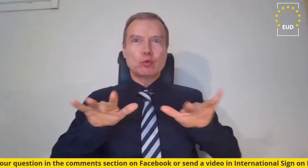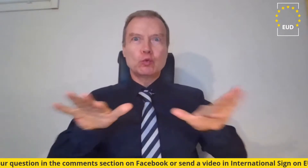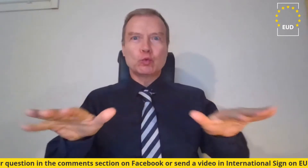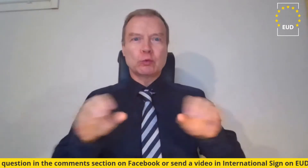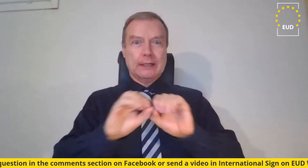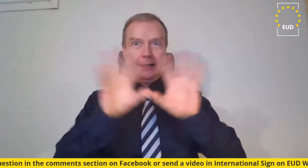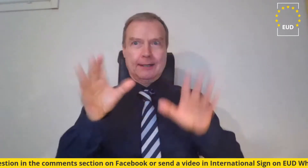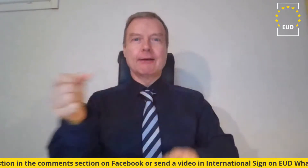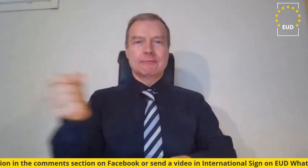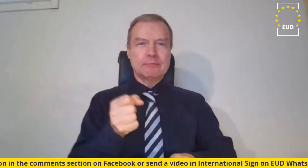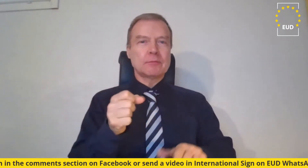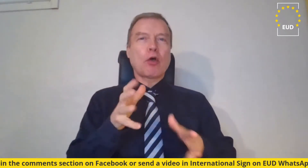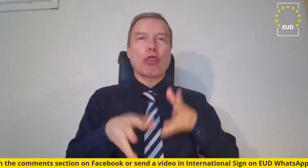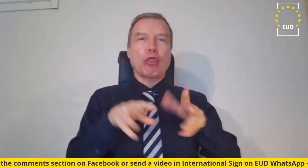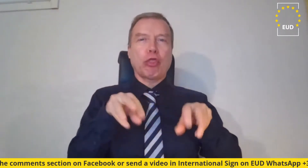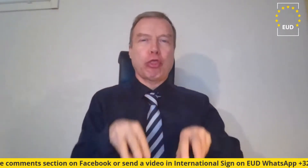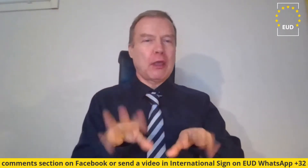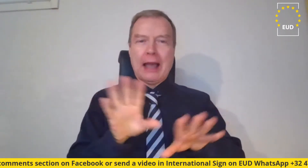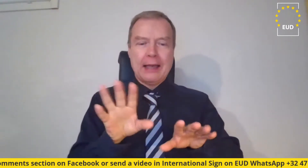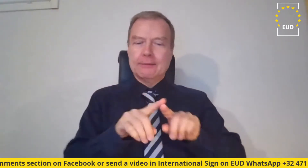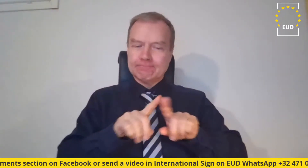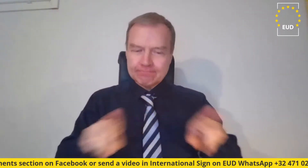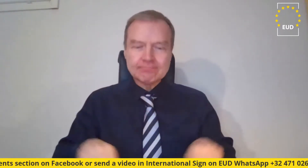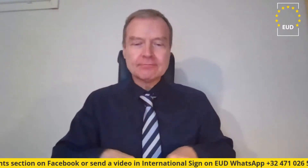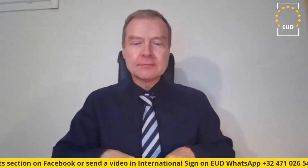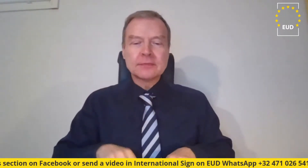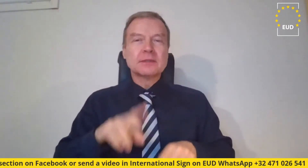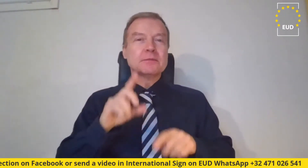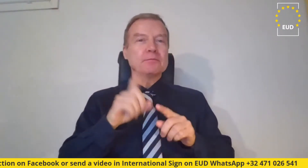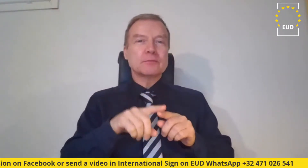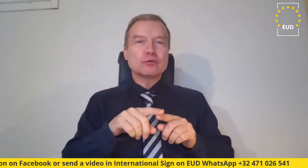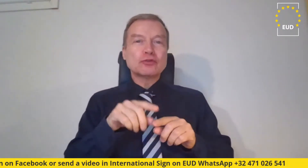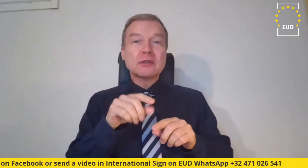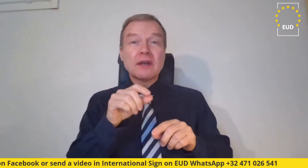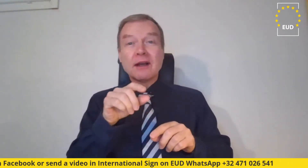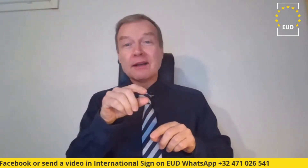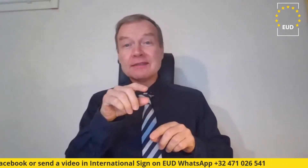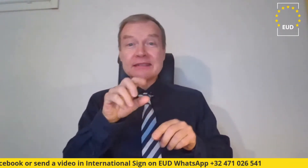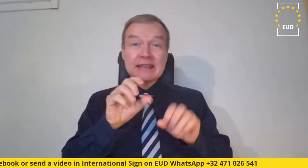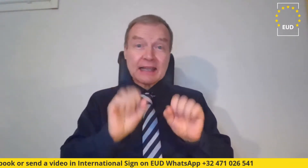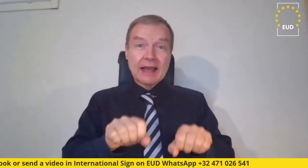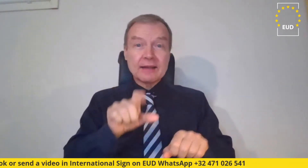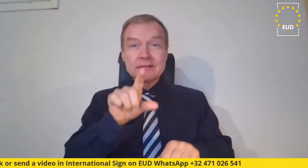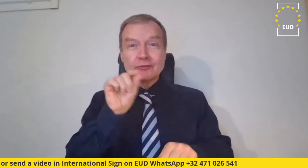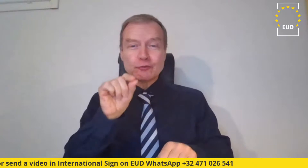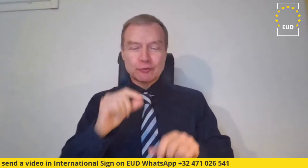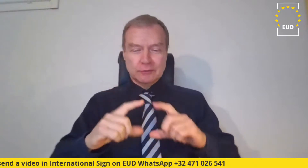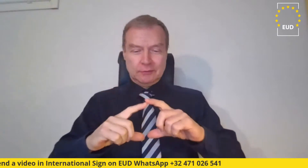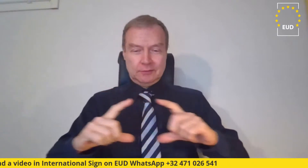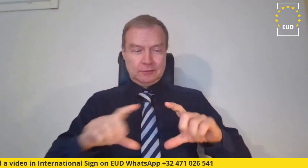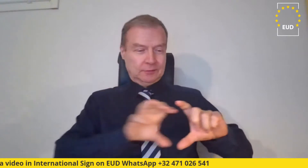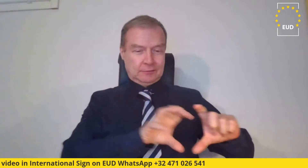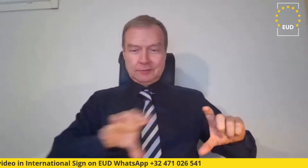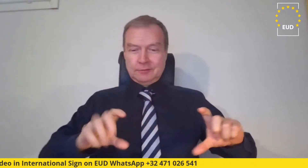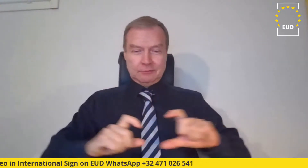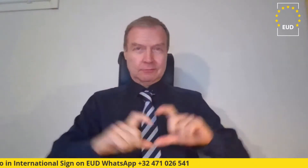quality of the interpretation, and quality of the signing, the appearance of the interpreter.